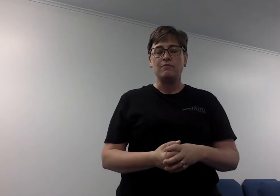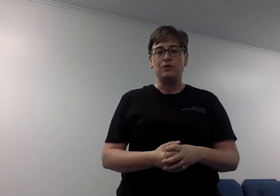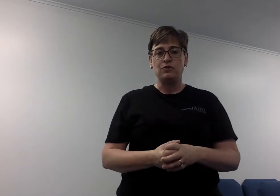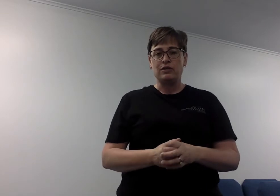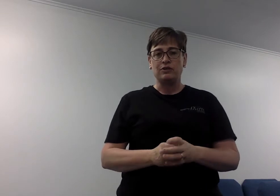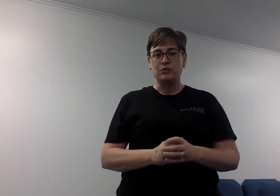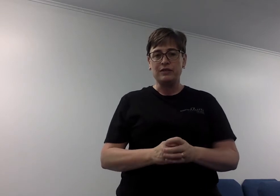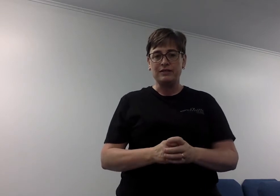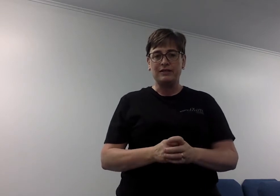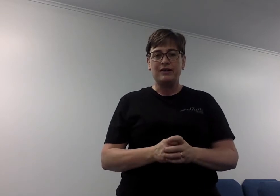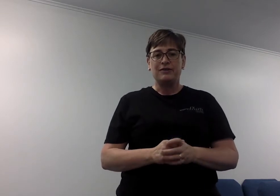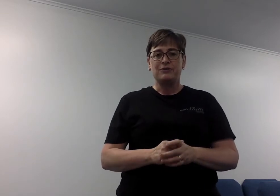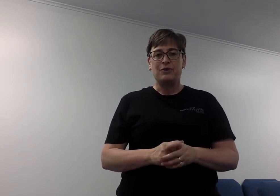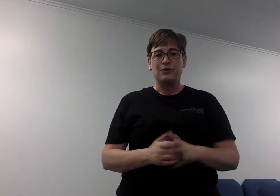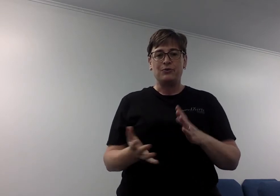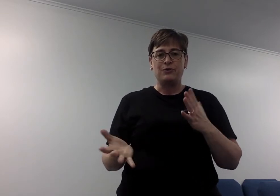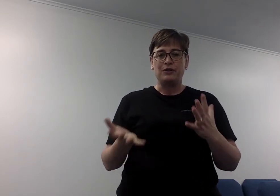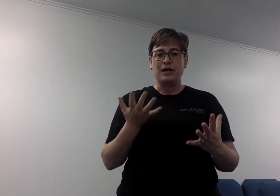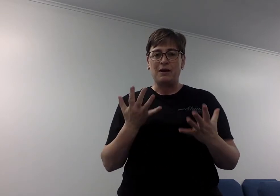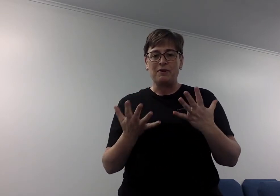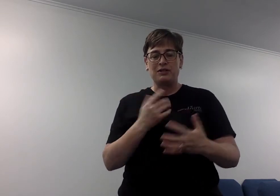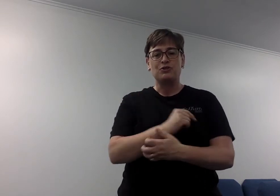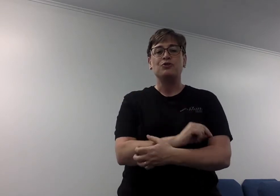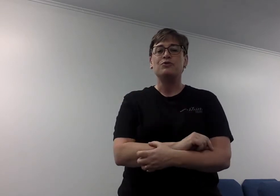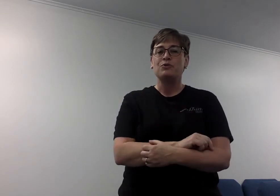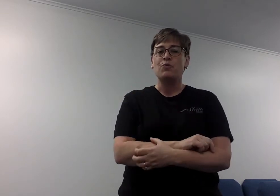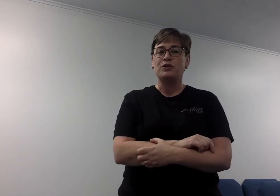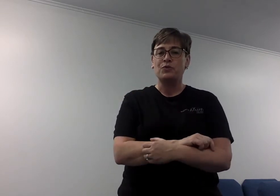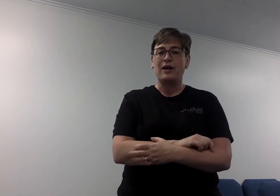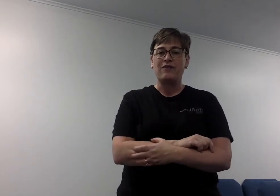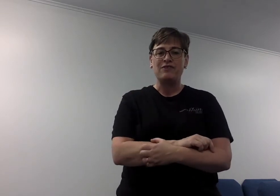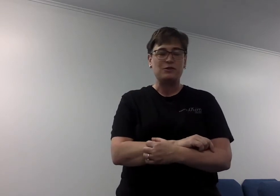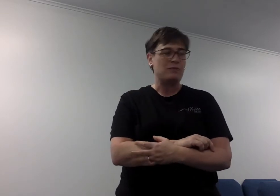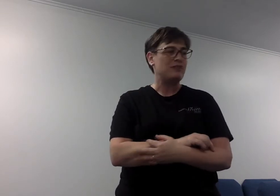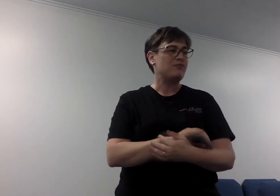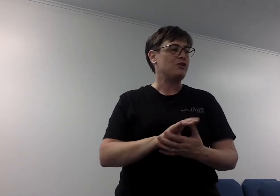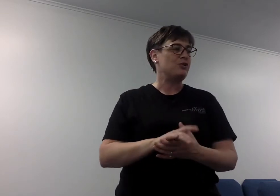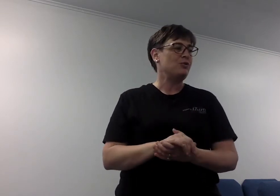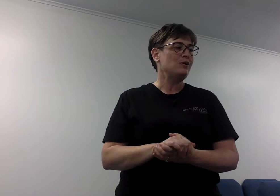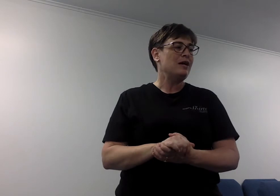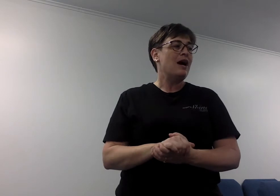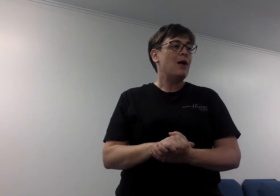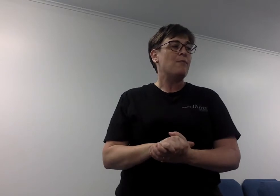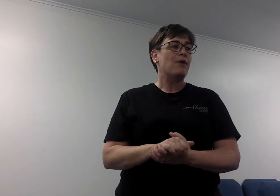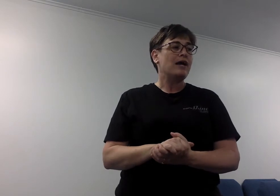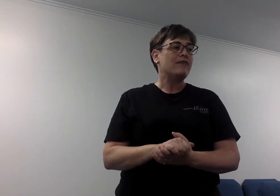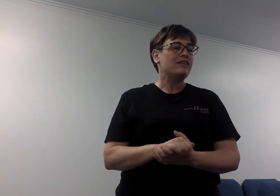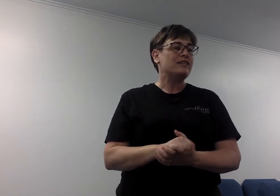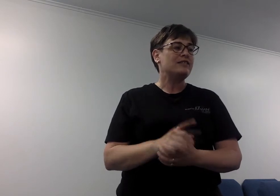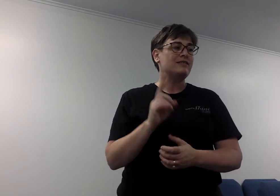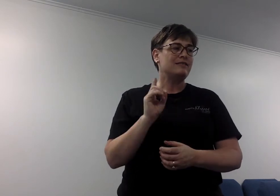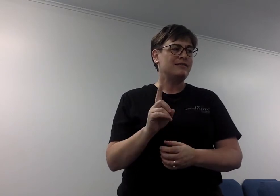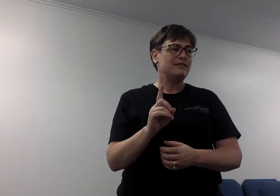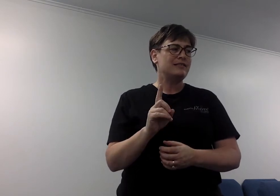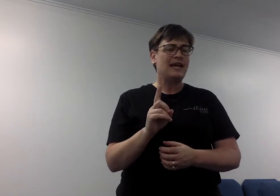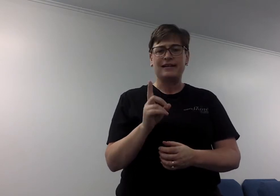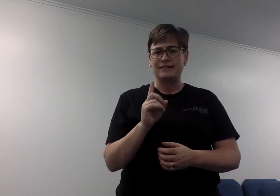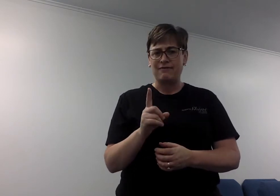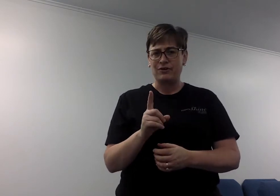you can do it. So you can kind of pick and choose which way feels best for you. Breakfast is next after